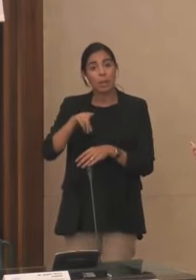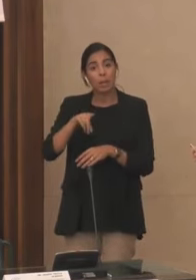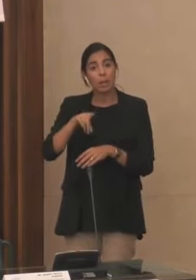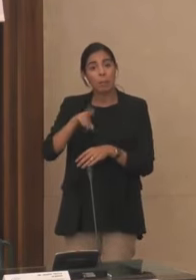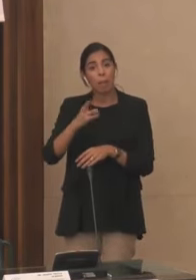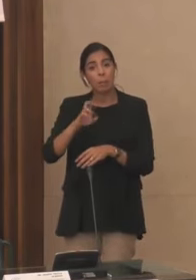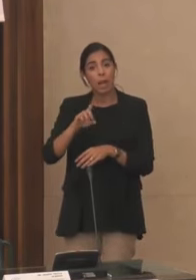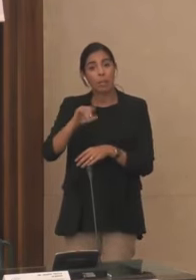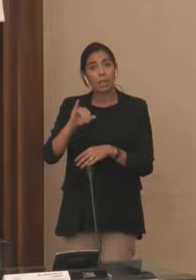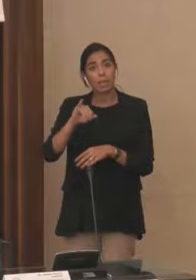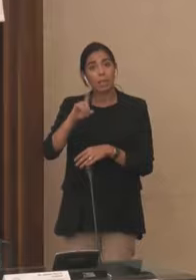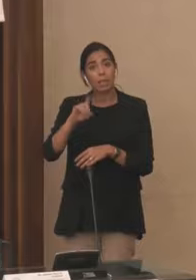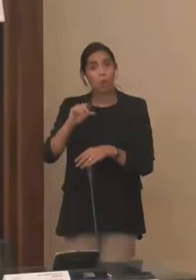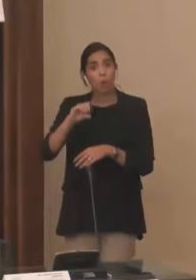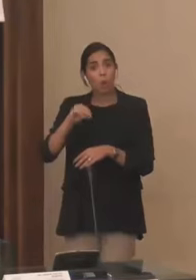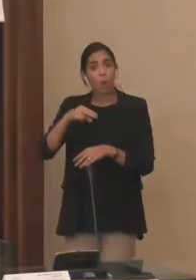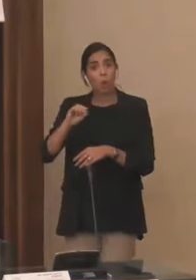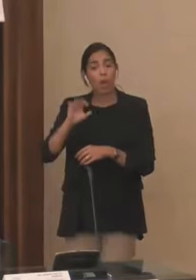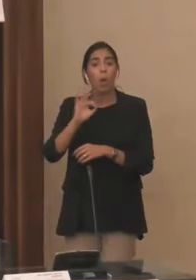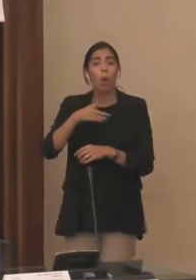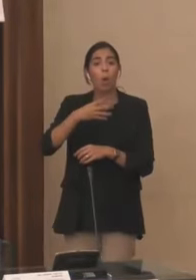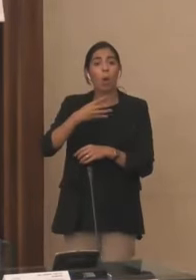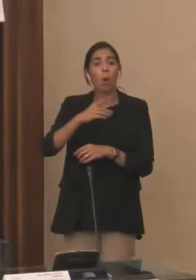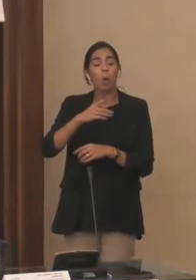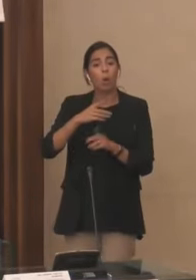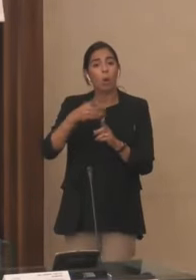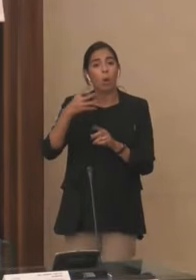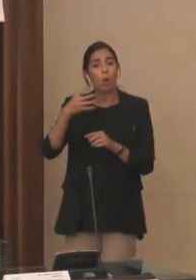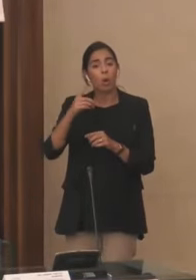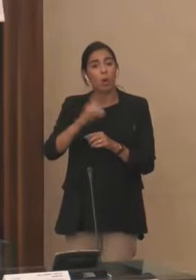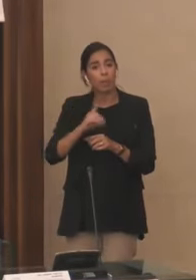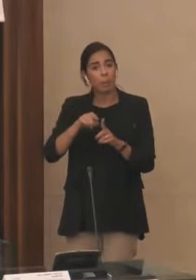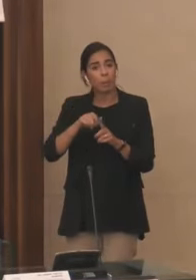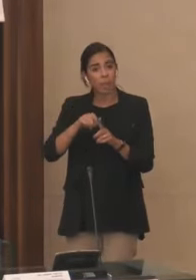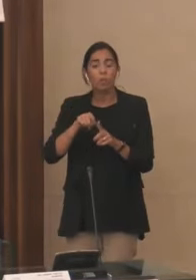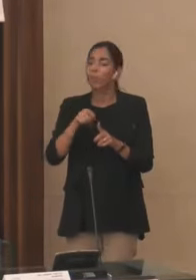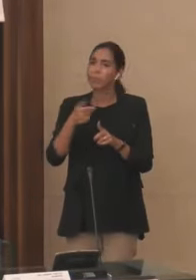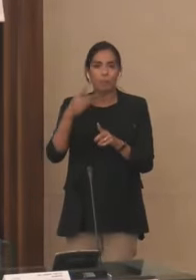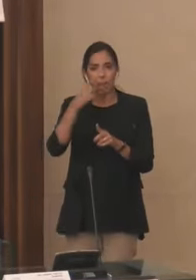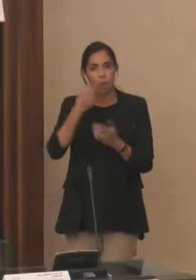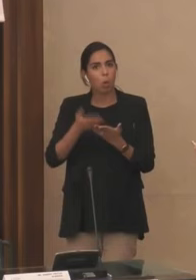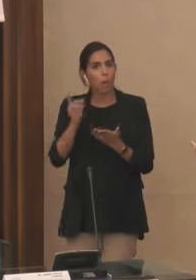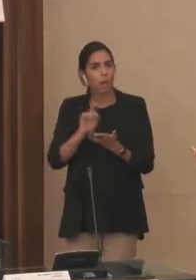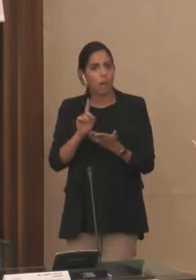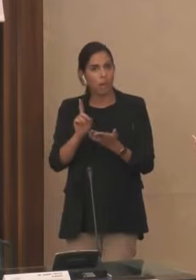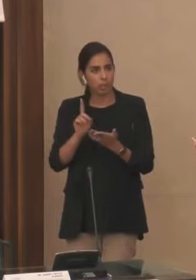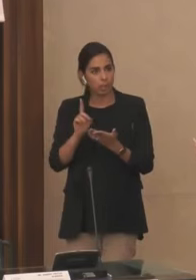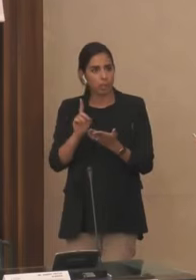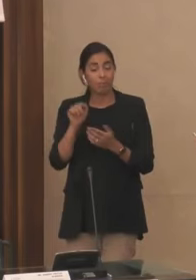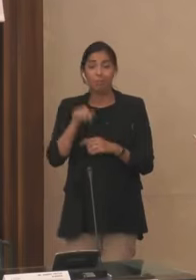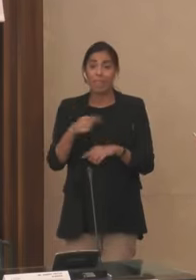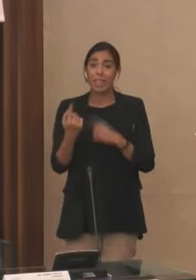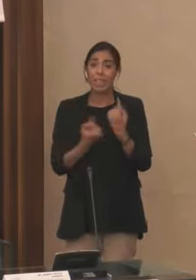Here we have to use other ways of treatment, and we